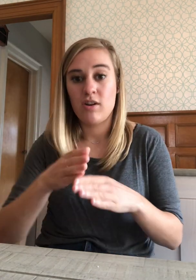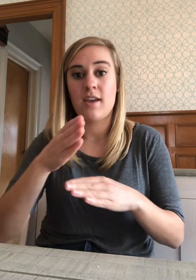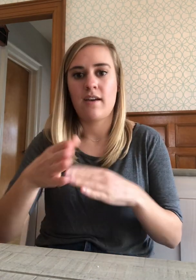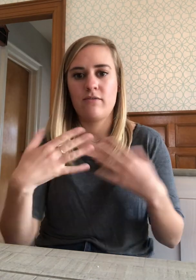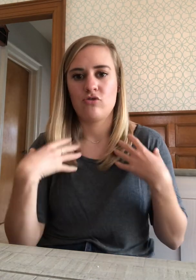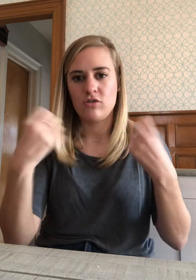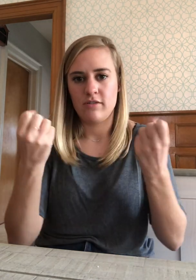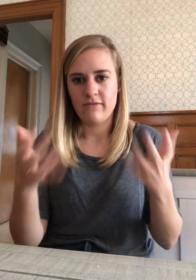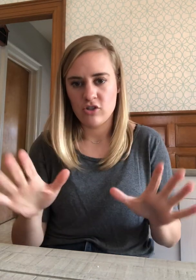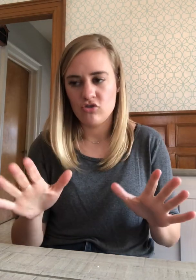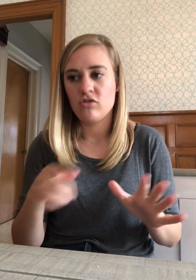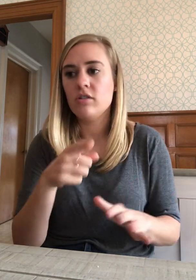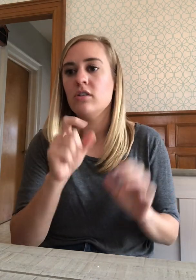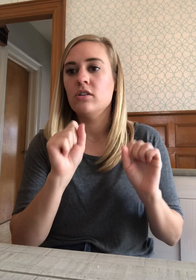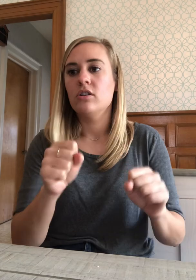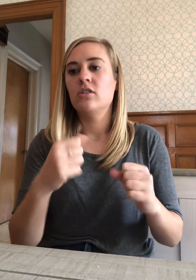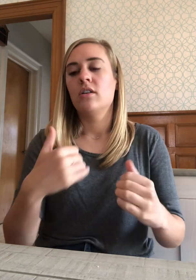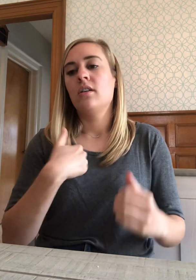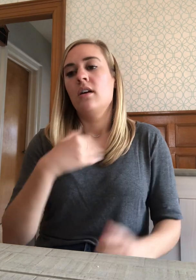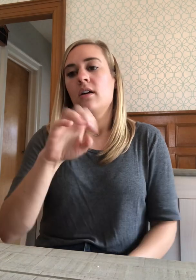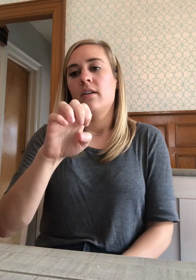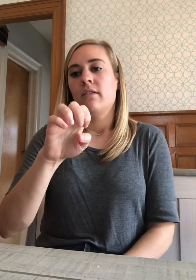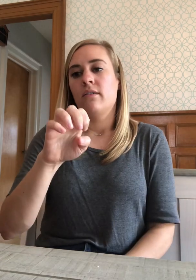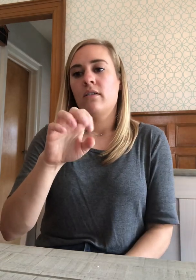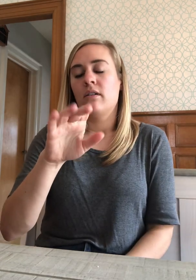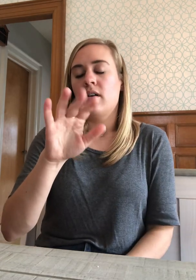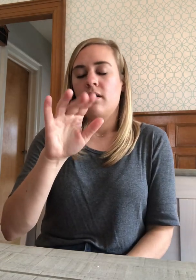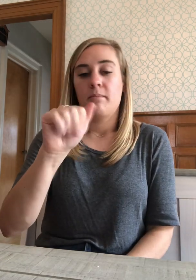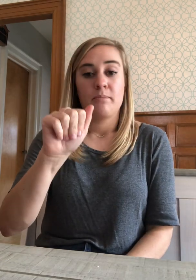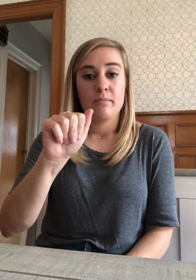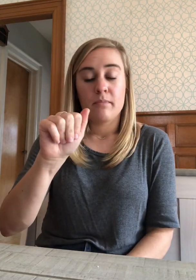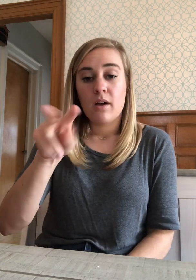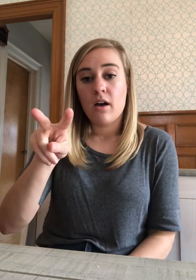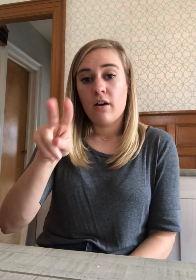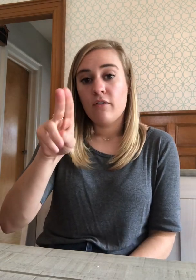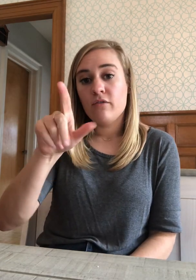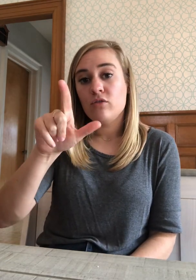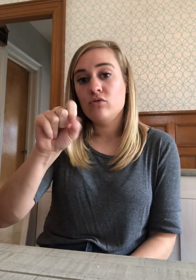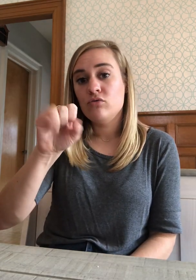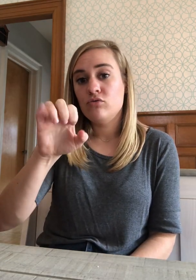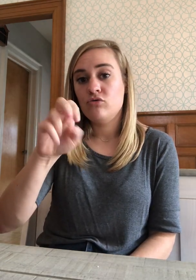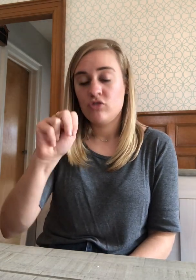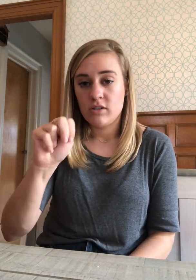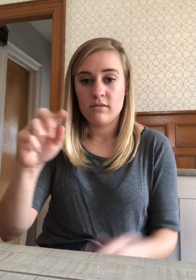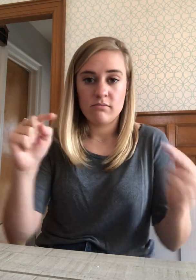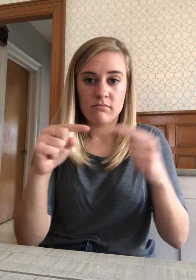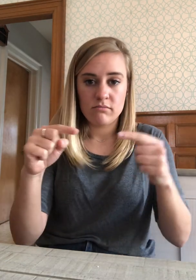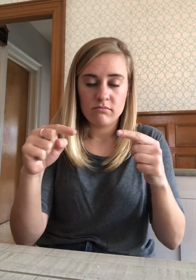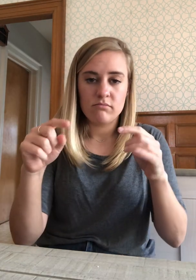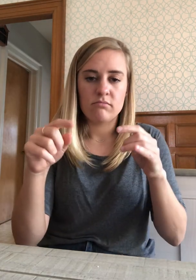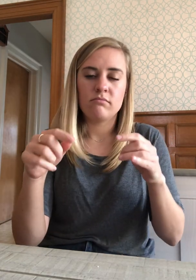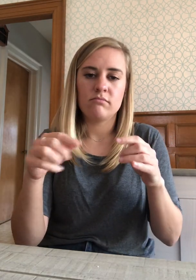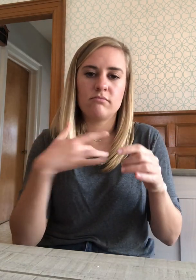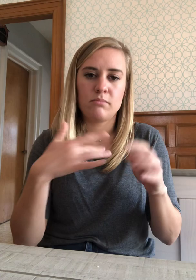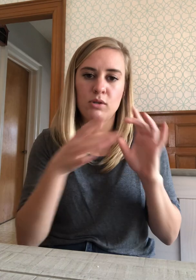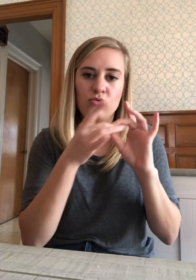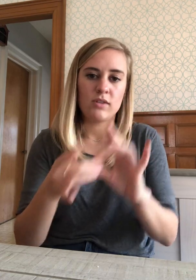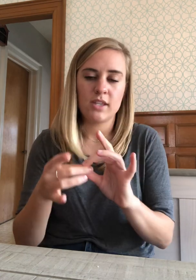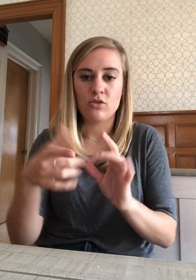You can get avulsion injuries with these kind of things. They're often associated with gunshots. If the avulsed parts are